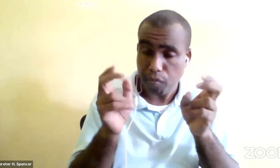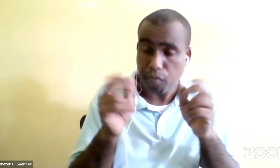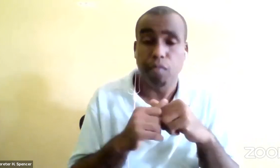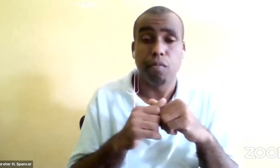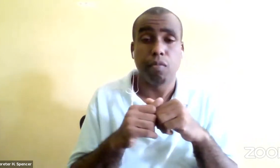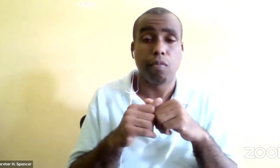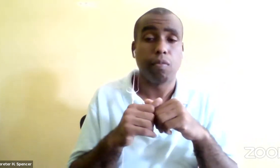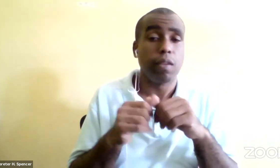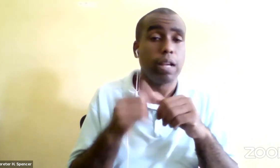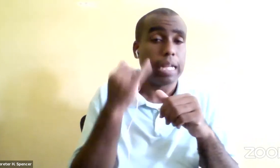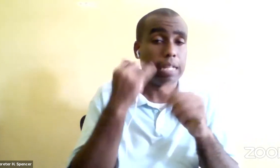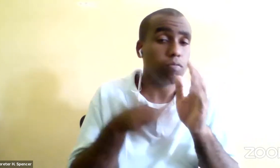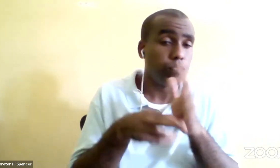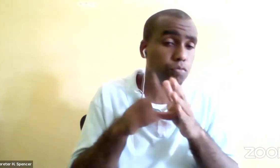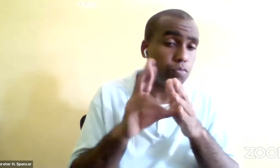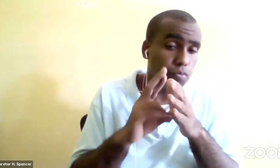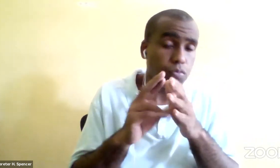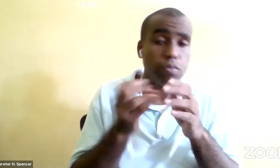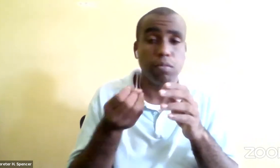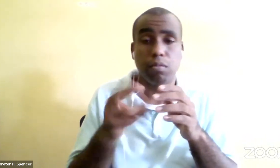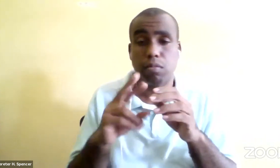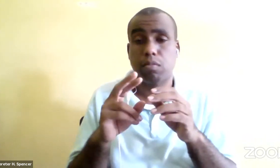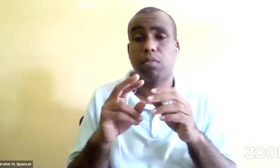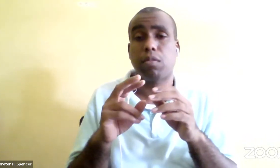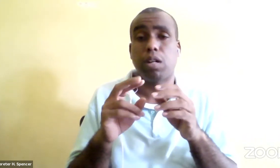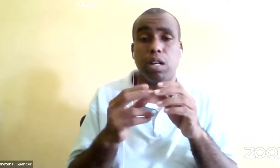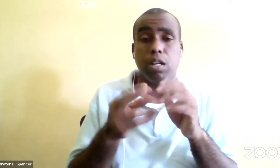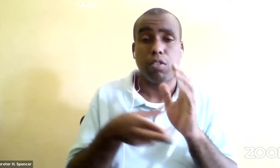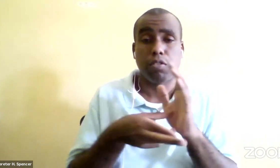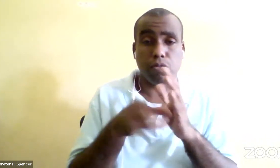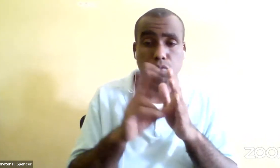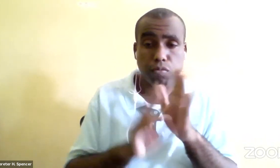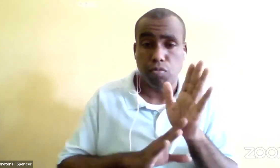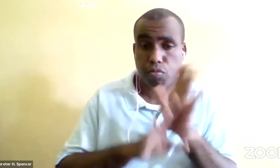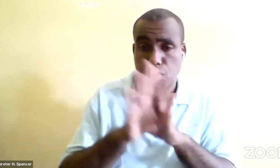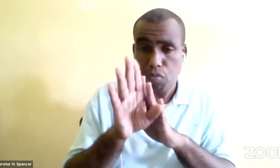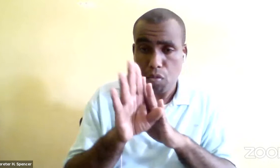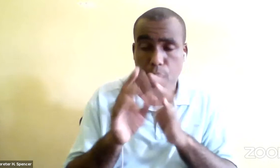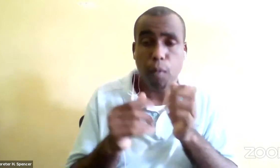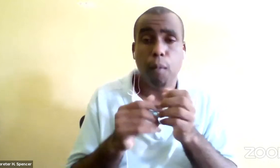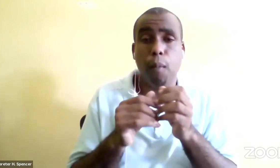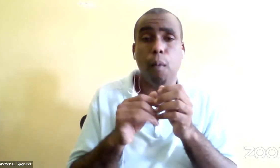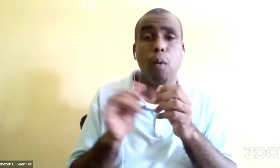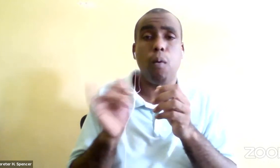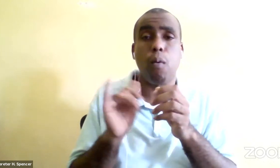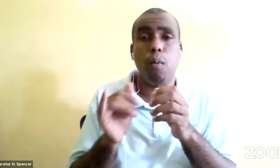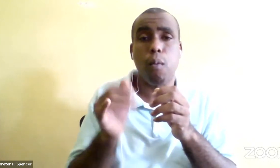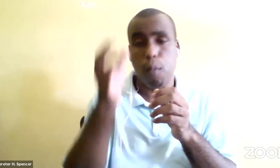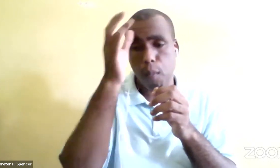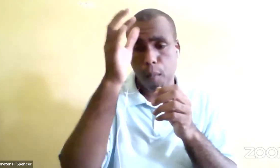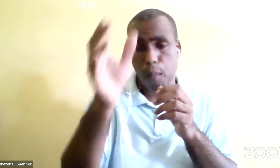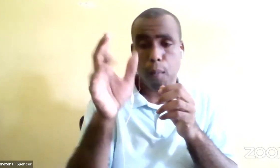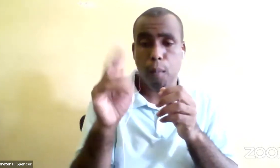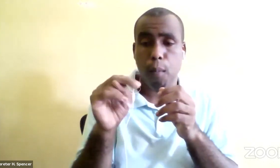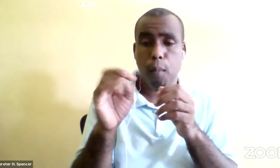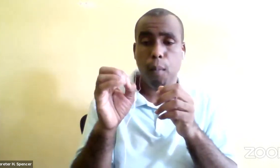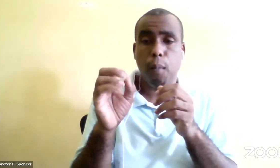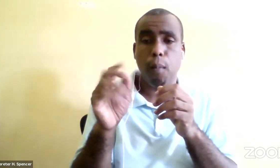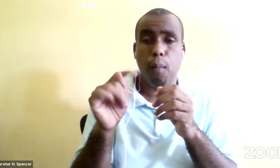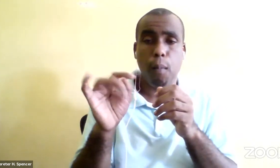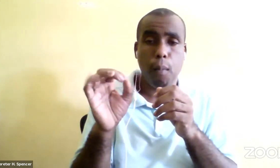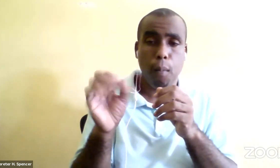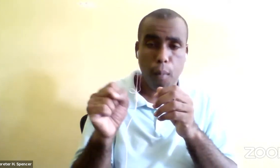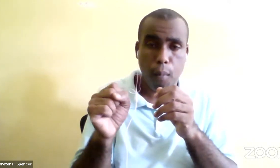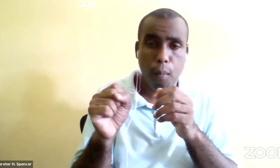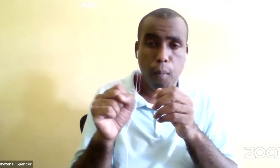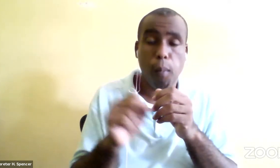so that's when did you take it? And here's the concept note for our group. You